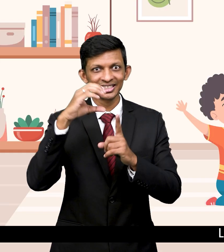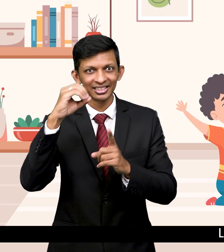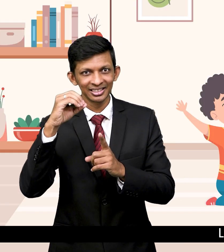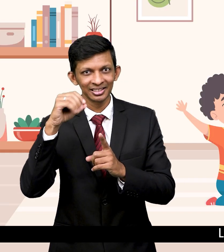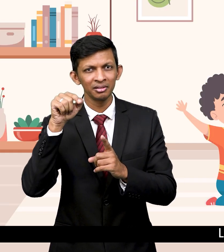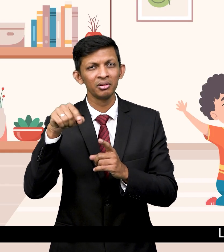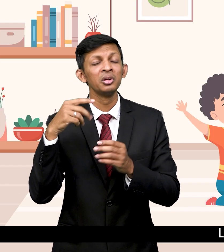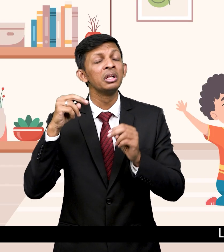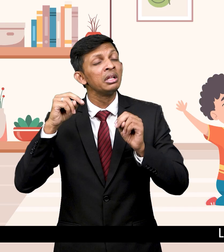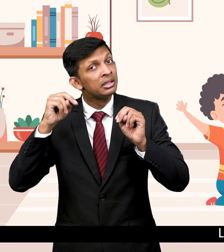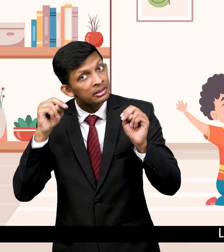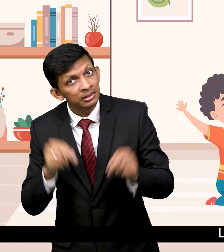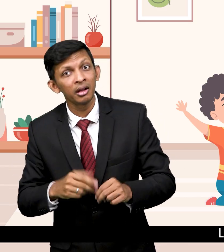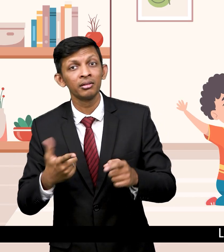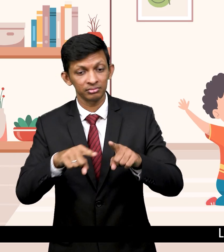Ludo.